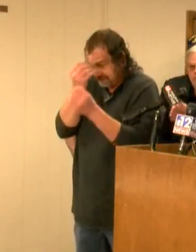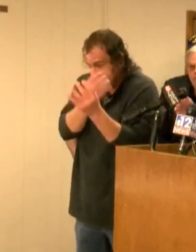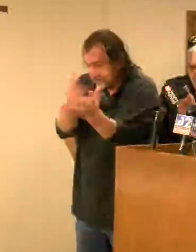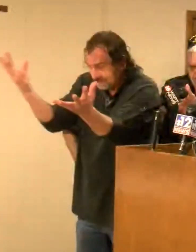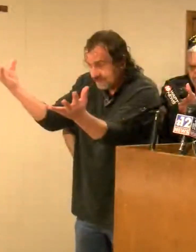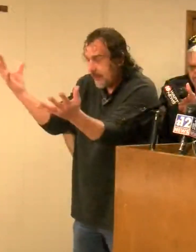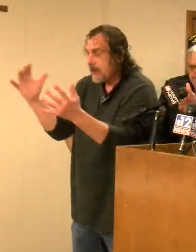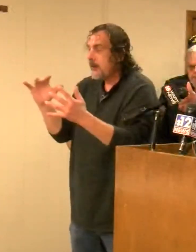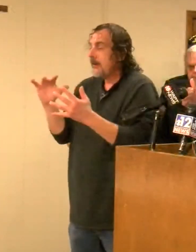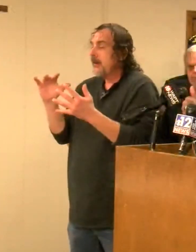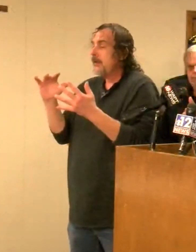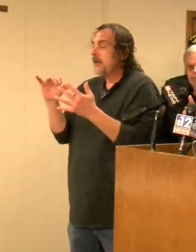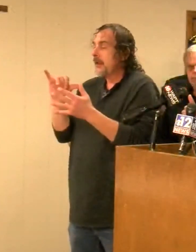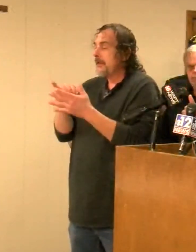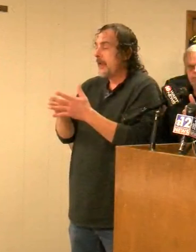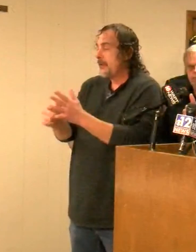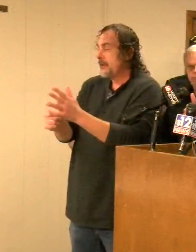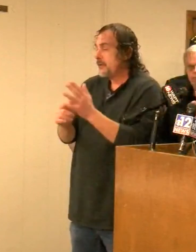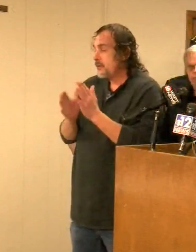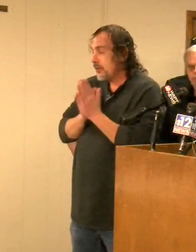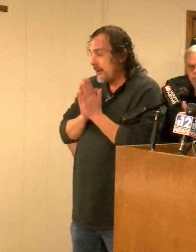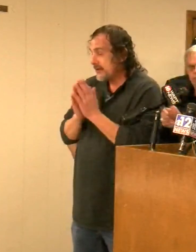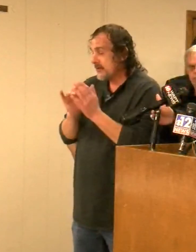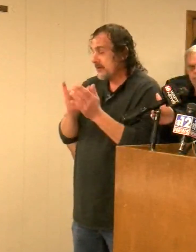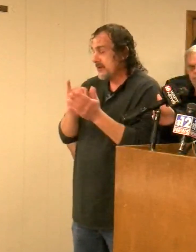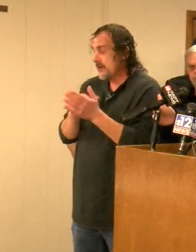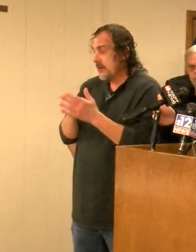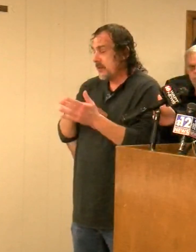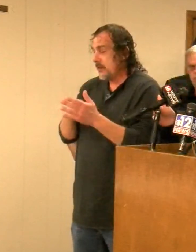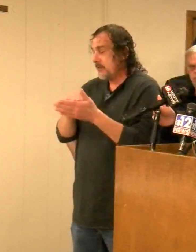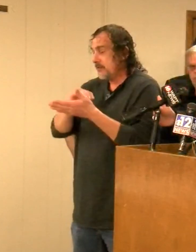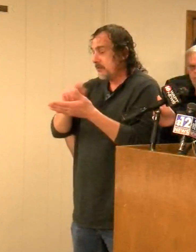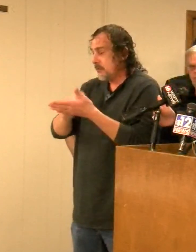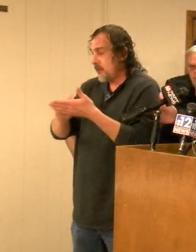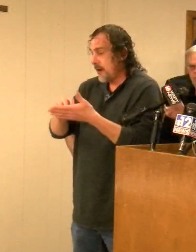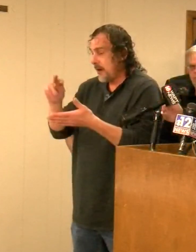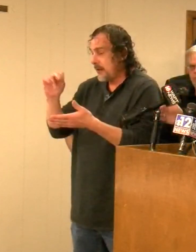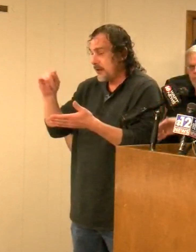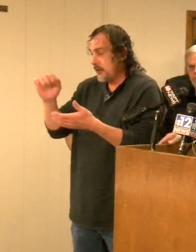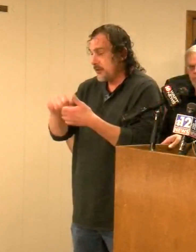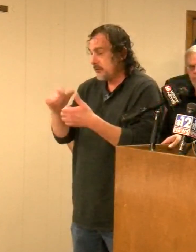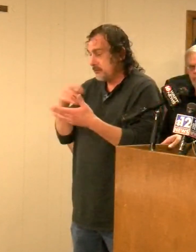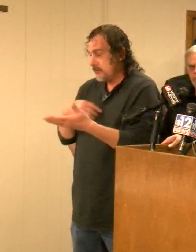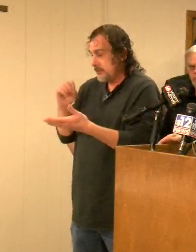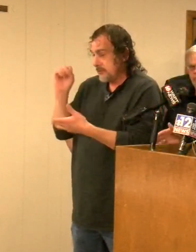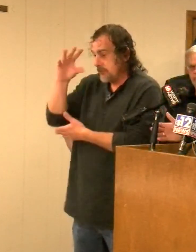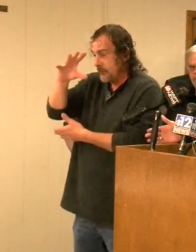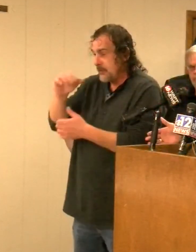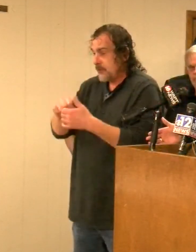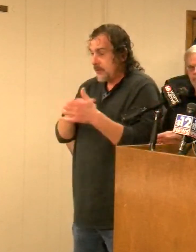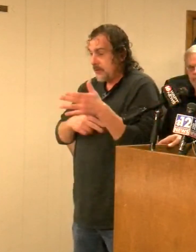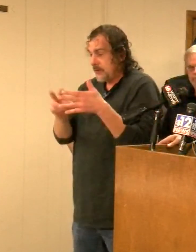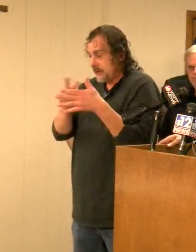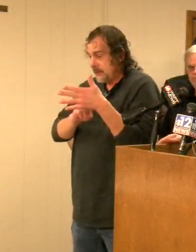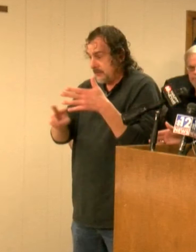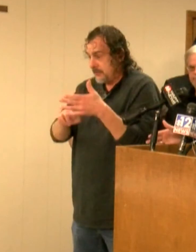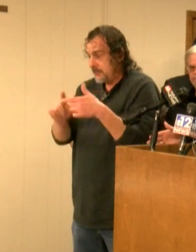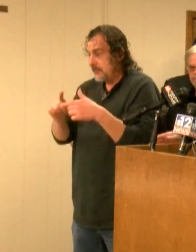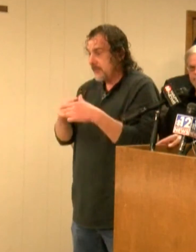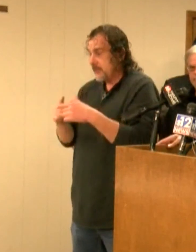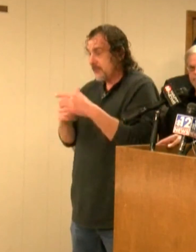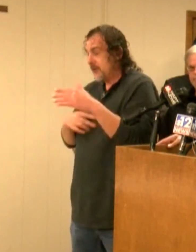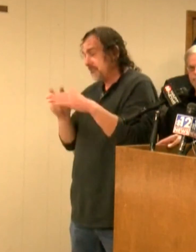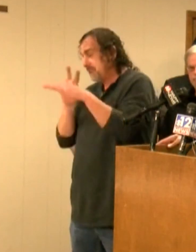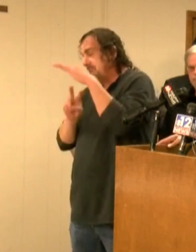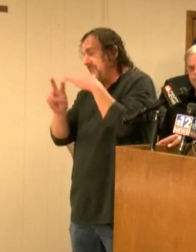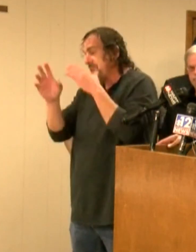and it was requested that we write a notice to them. And once that notice has been reviewed, then we